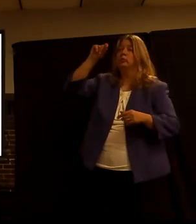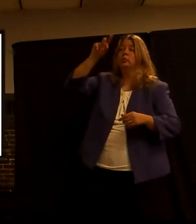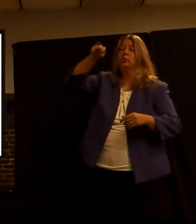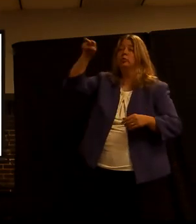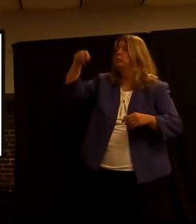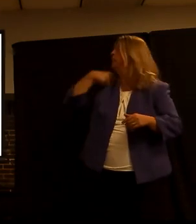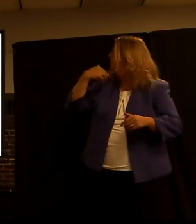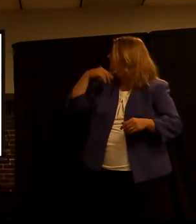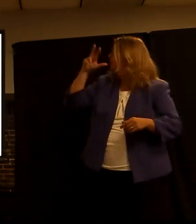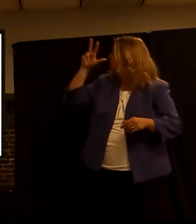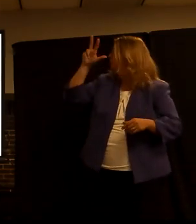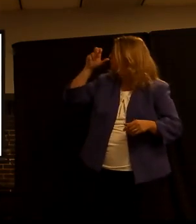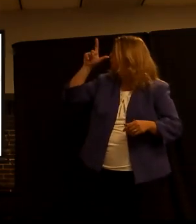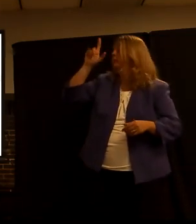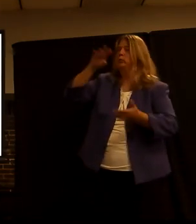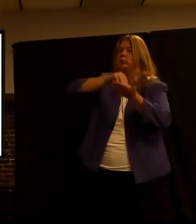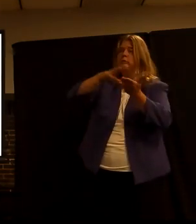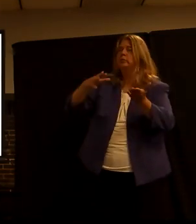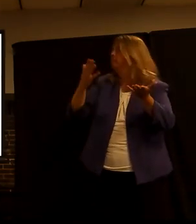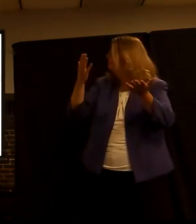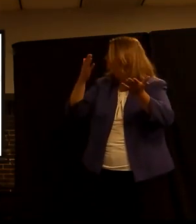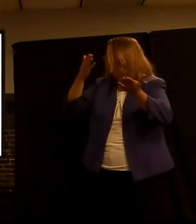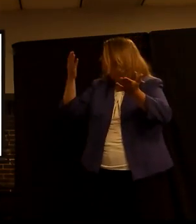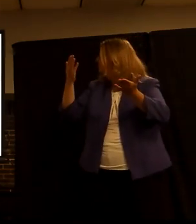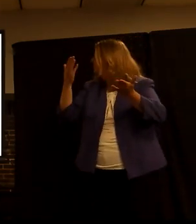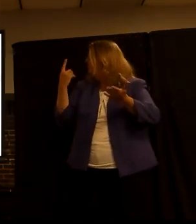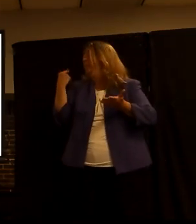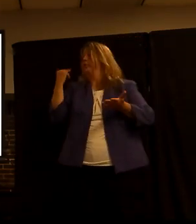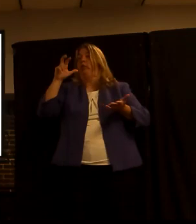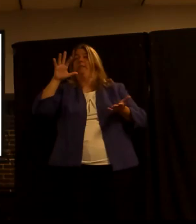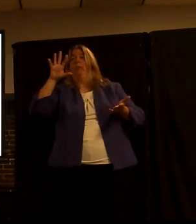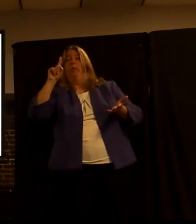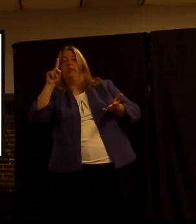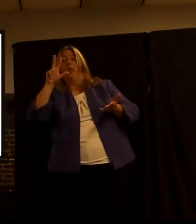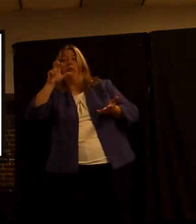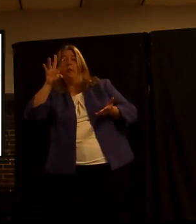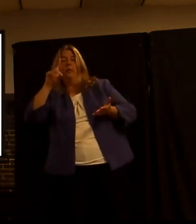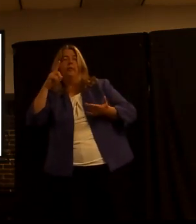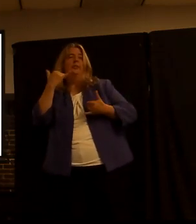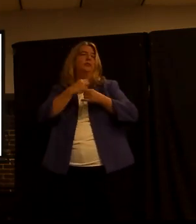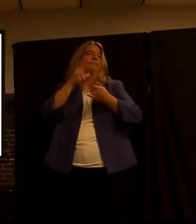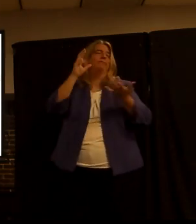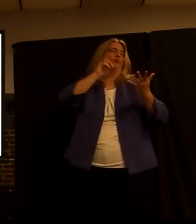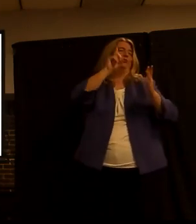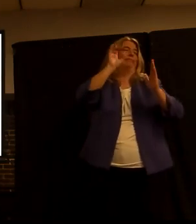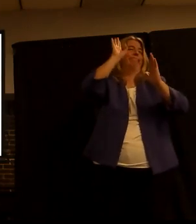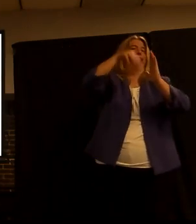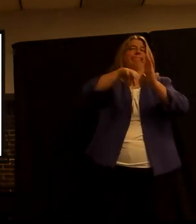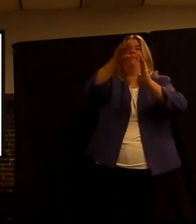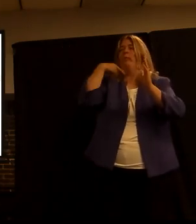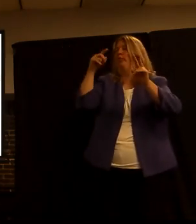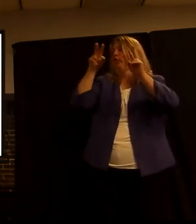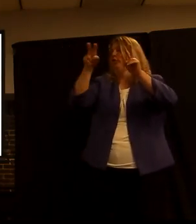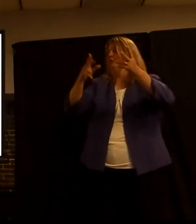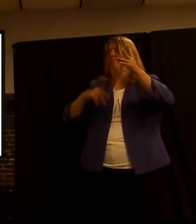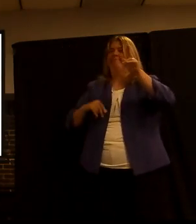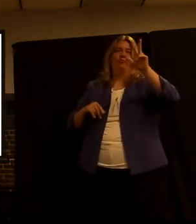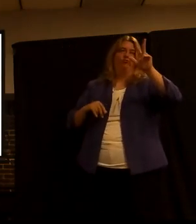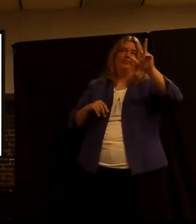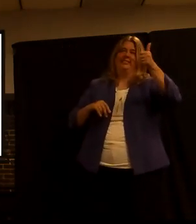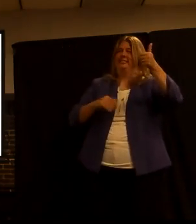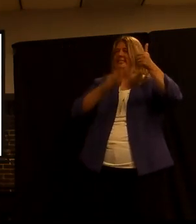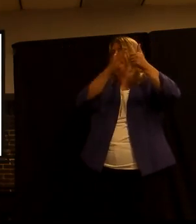enrollment. In 2022, we had 334 students, and then we had 341. And so you